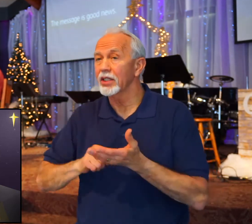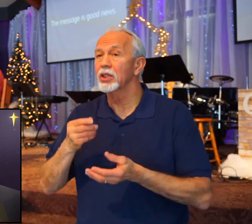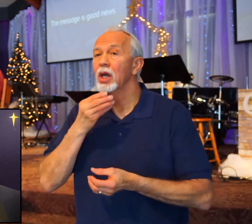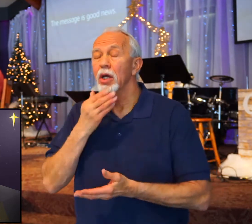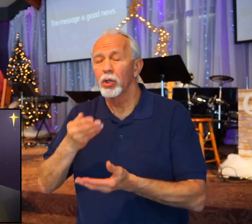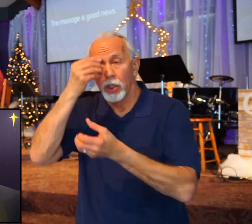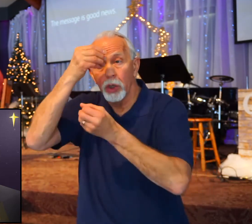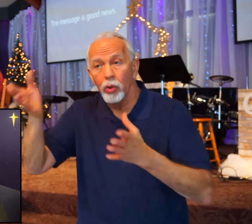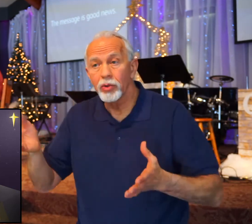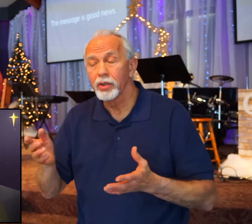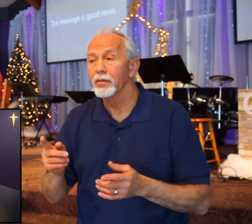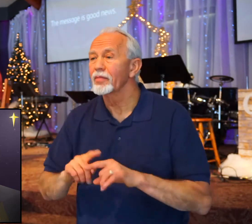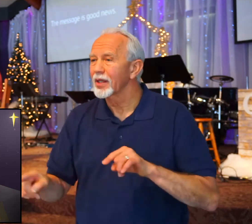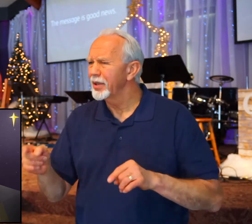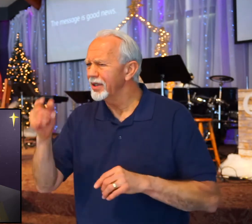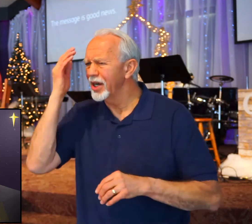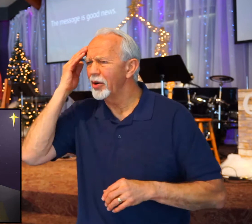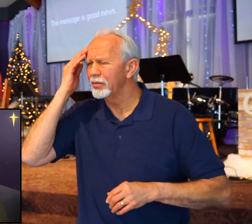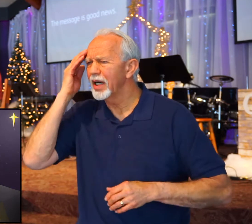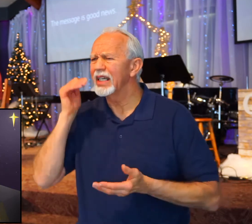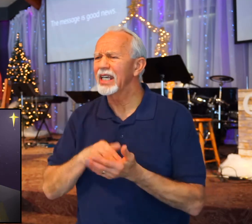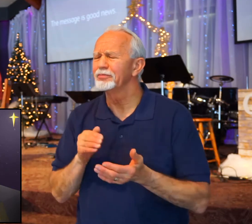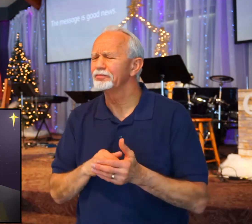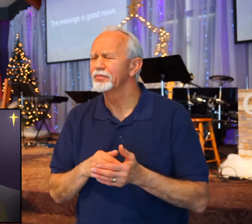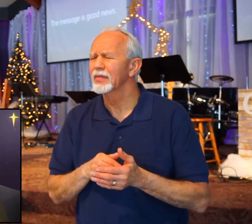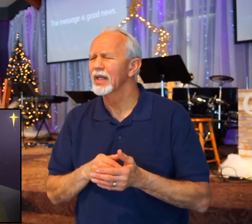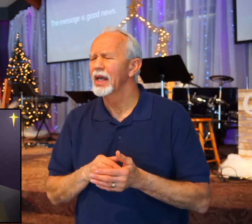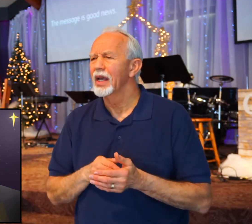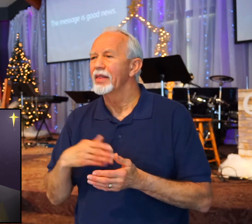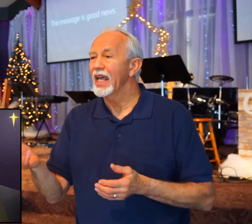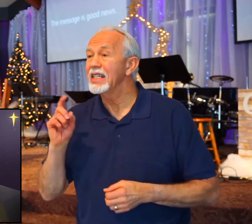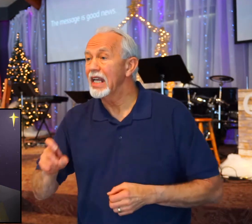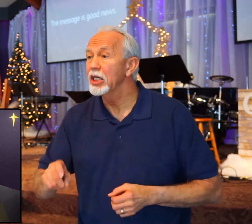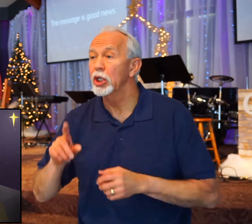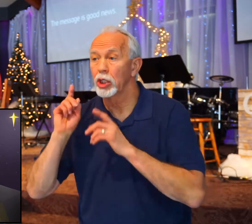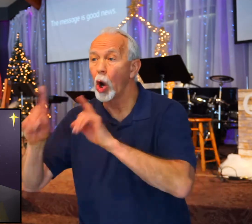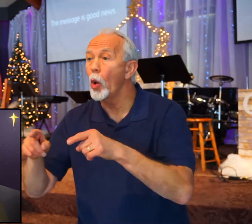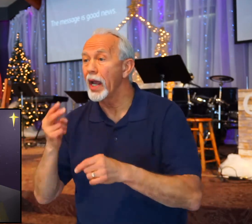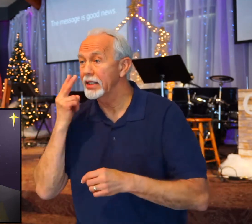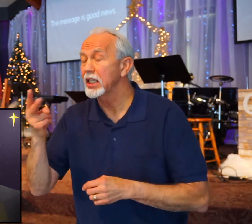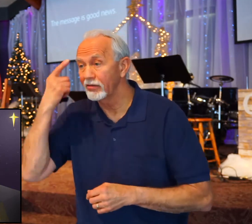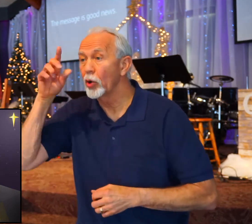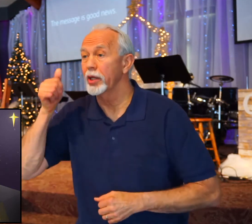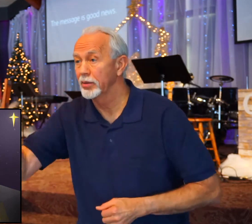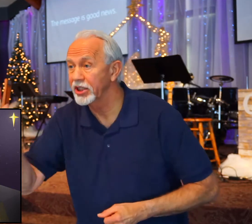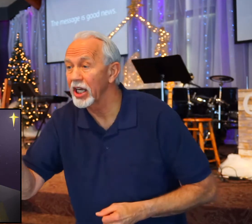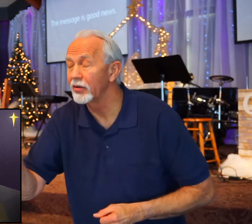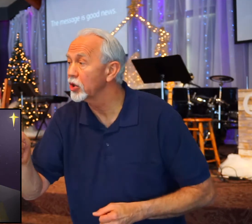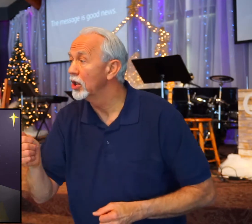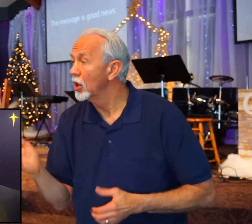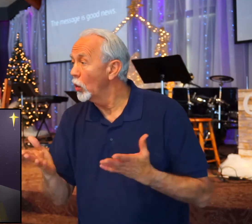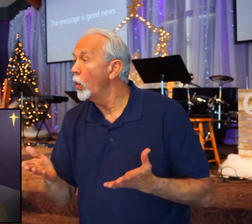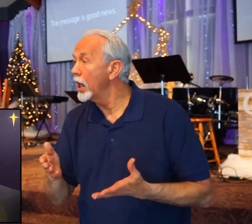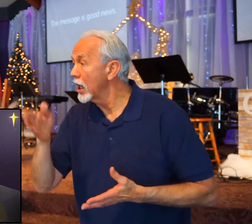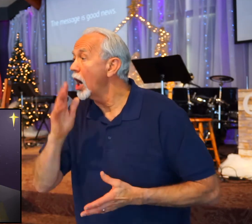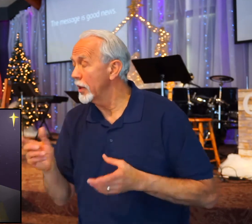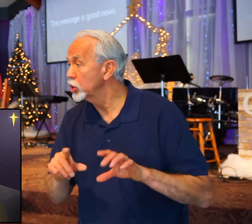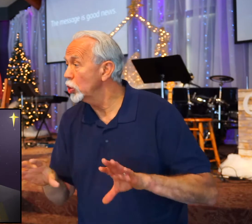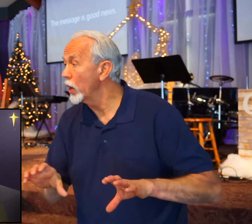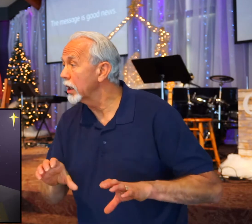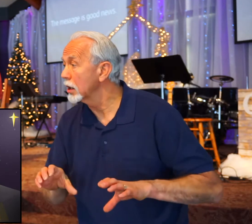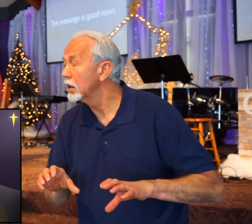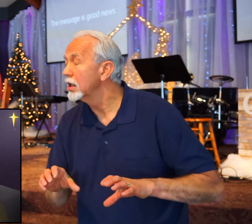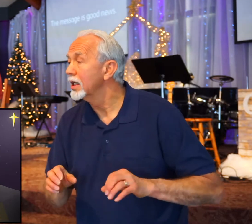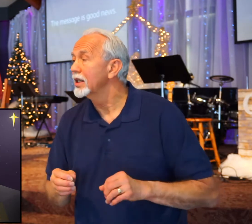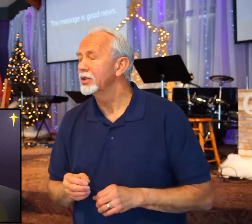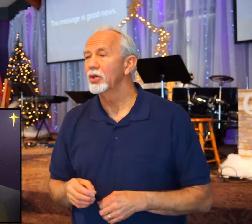news, but you know, again, they needed to go and they needed to see for themselves what God had done. And so God says